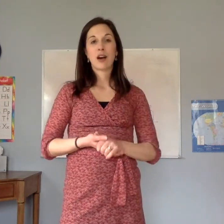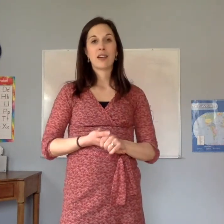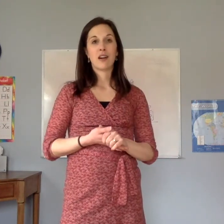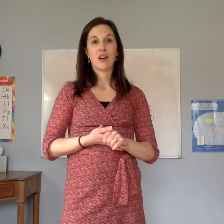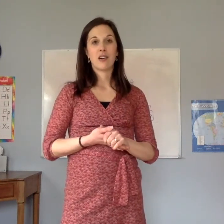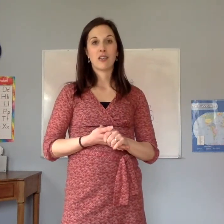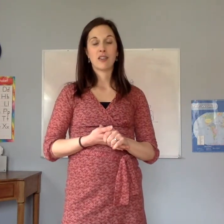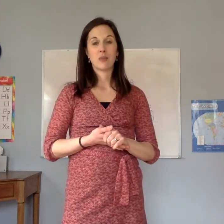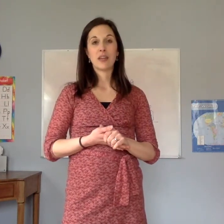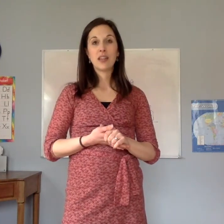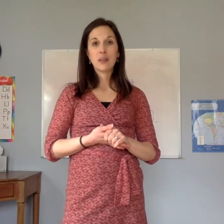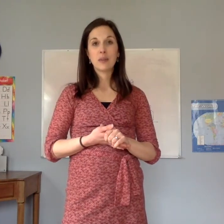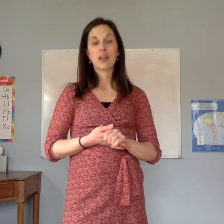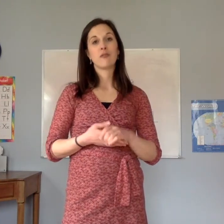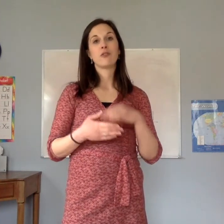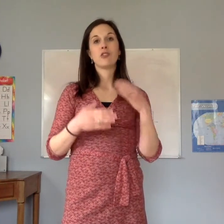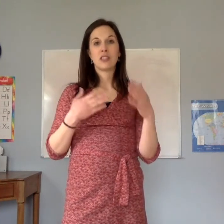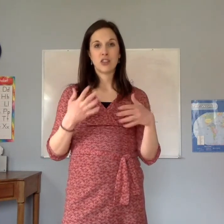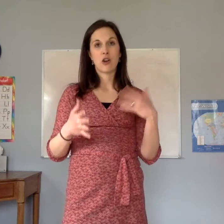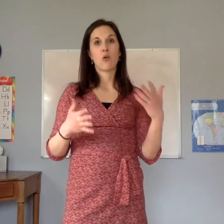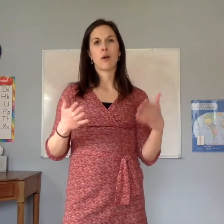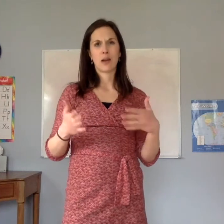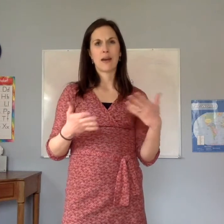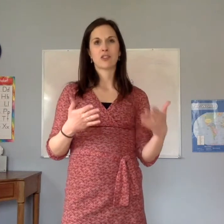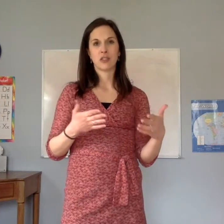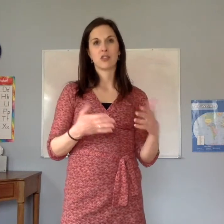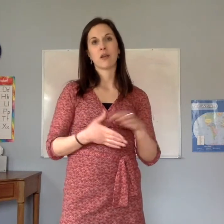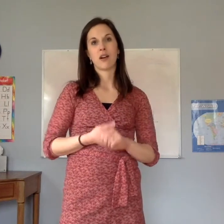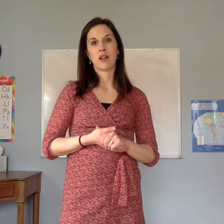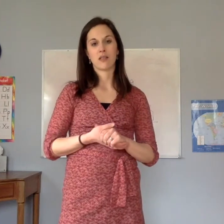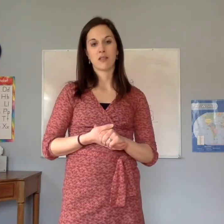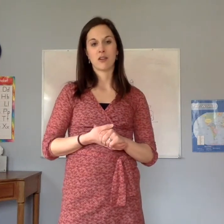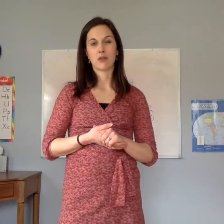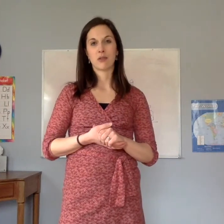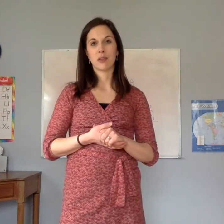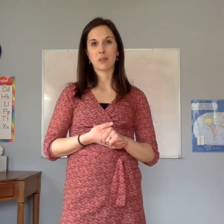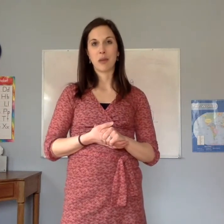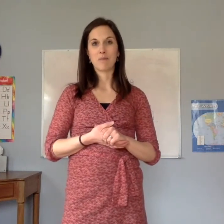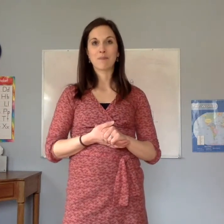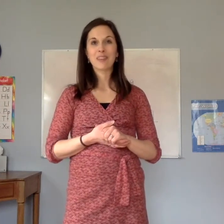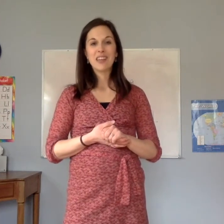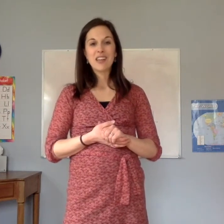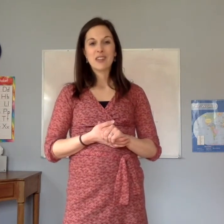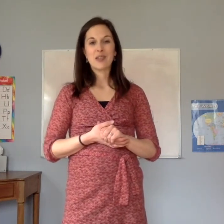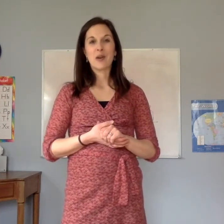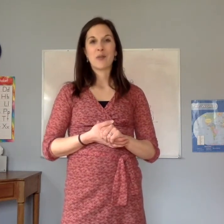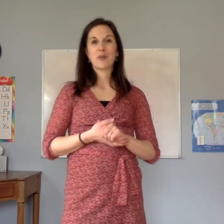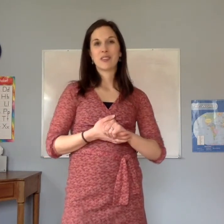it all in the beginning, but then if you need to know what I'm actually doing, I'll go through and explain. So here we